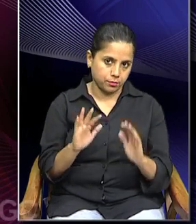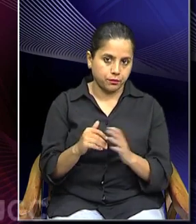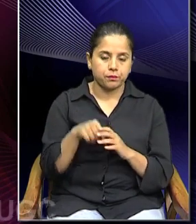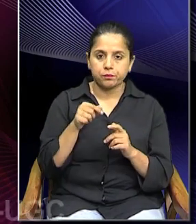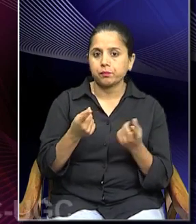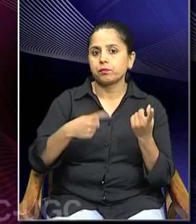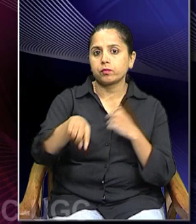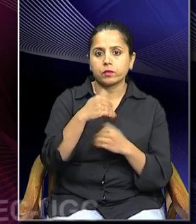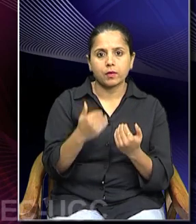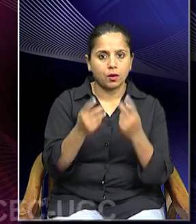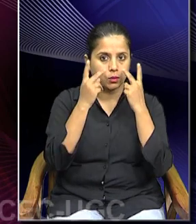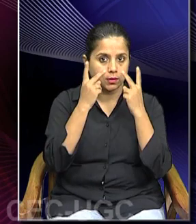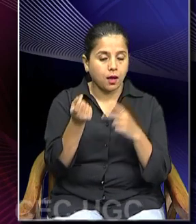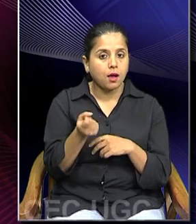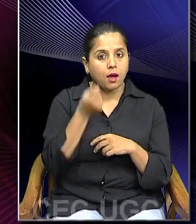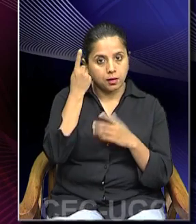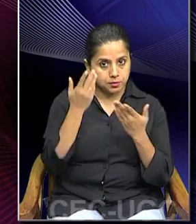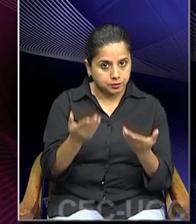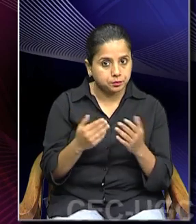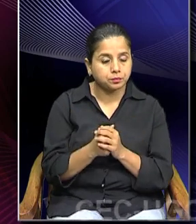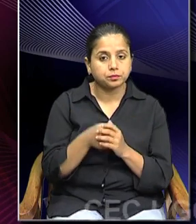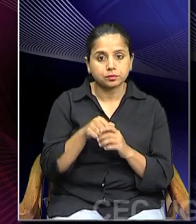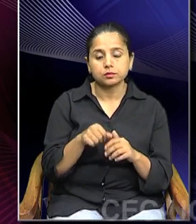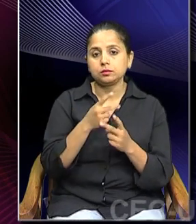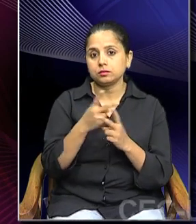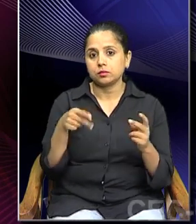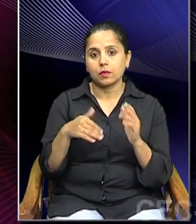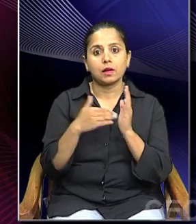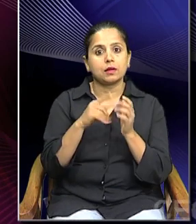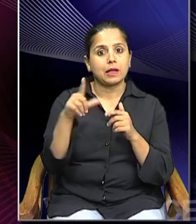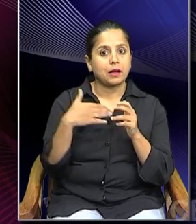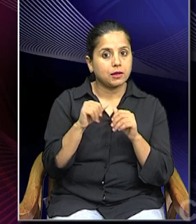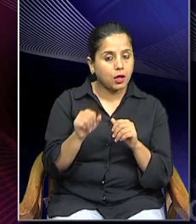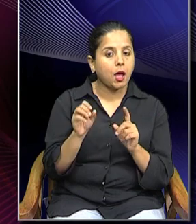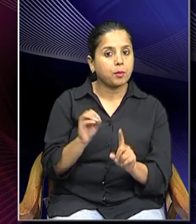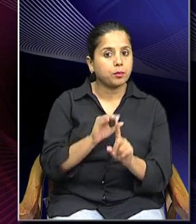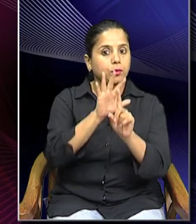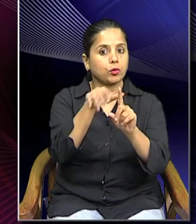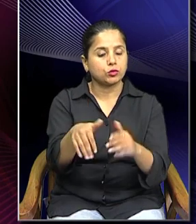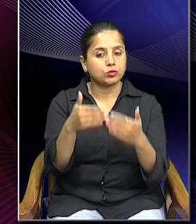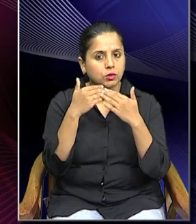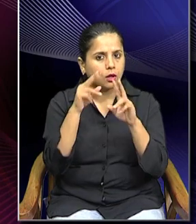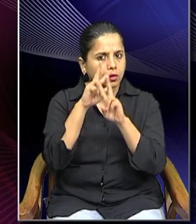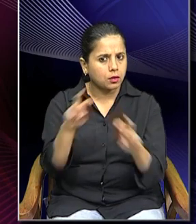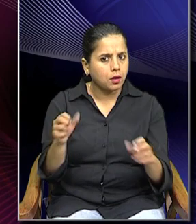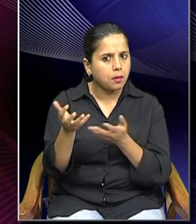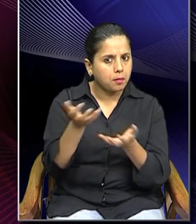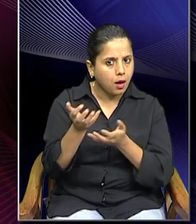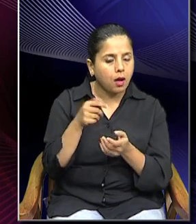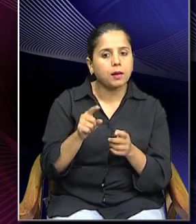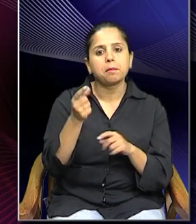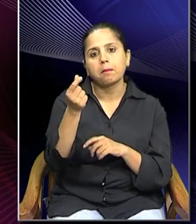us now understand Viviana Zelizer's approach to study market and